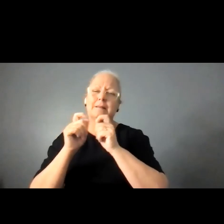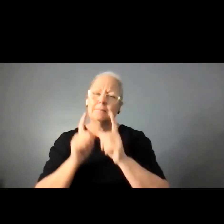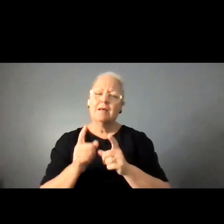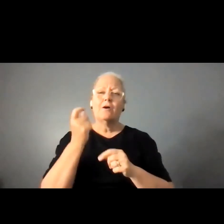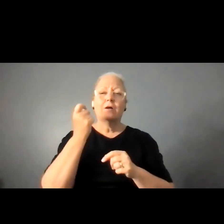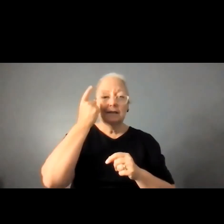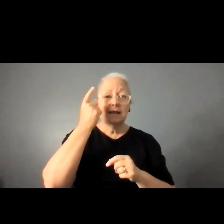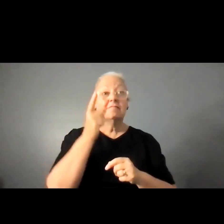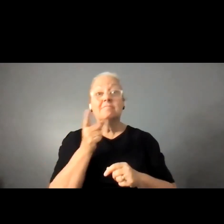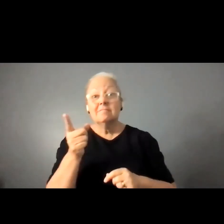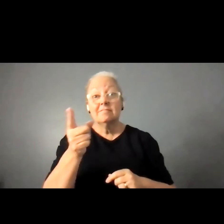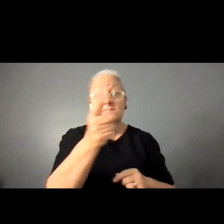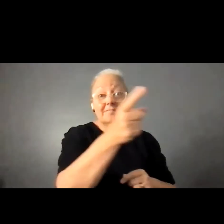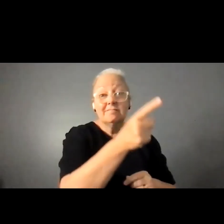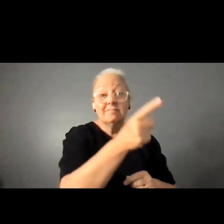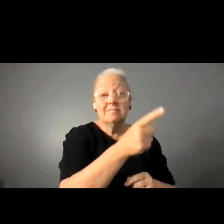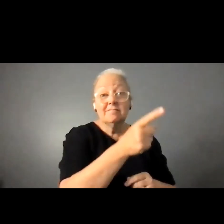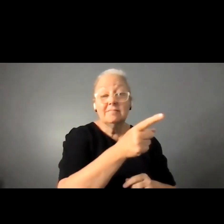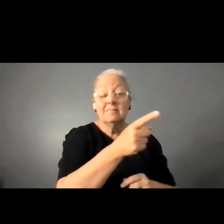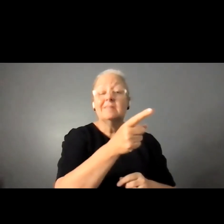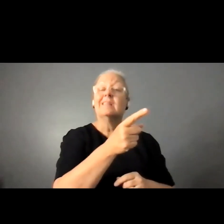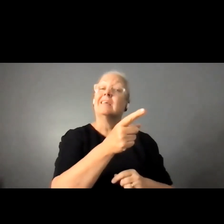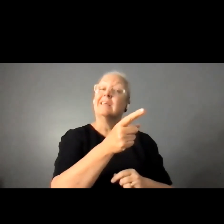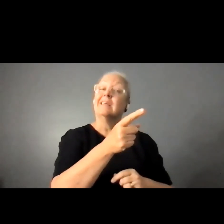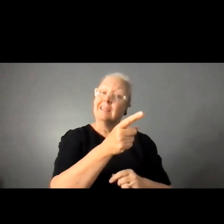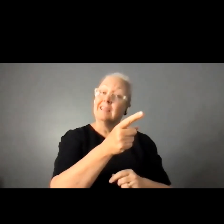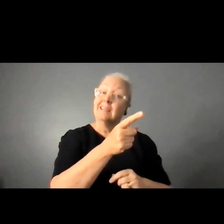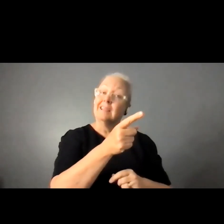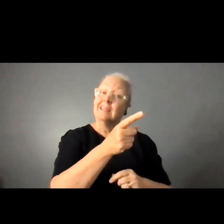society plays a very important role as